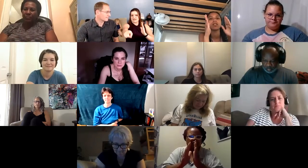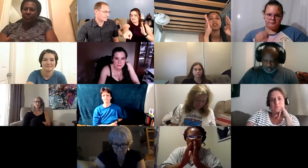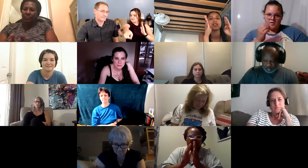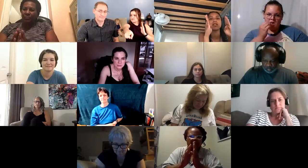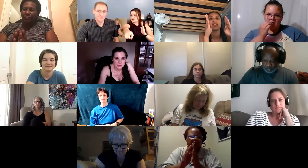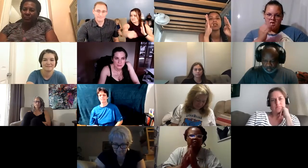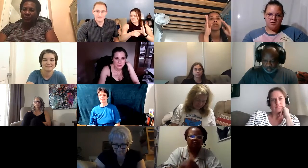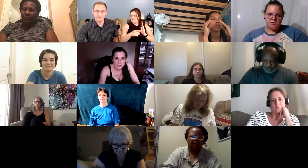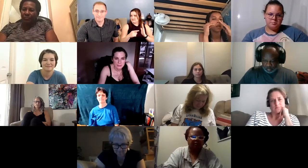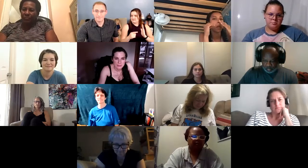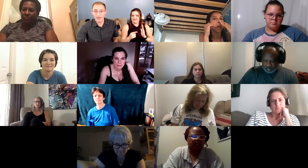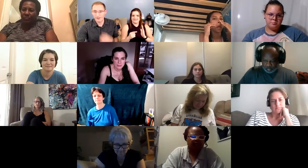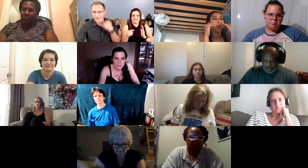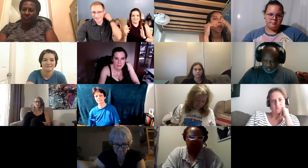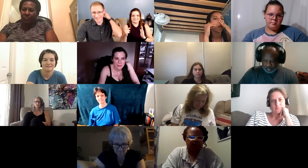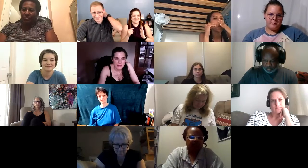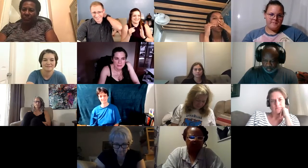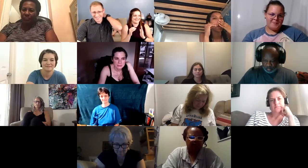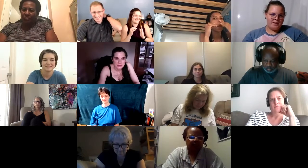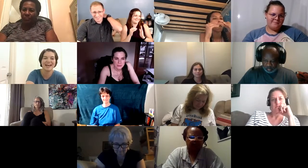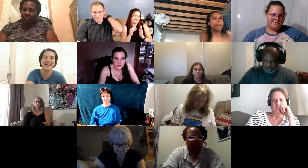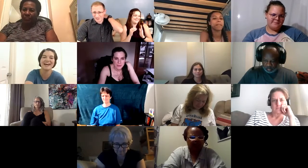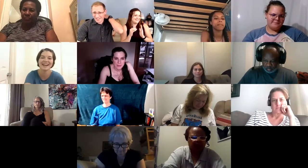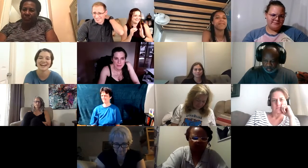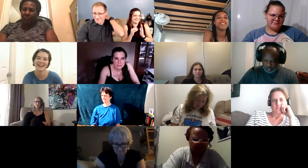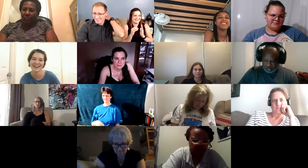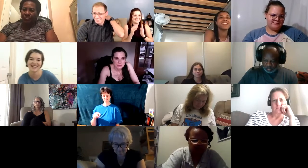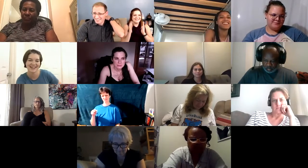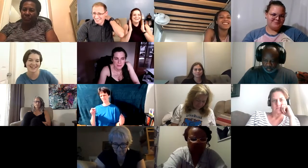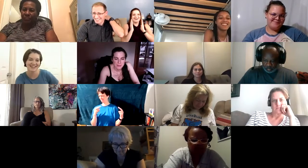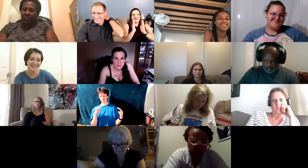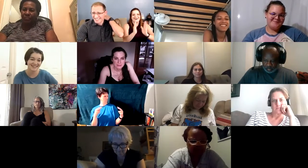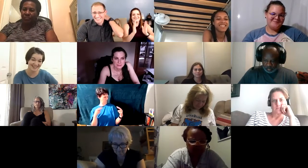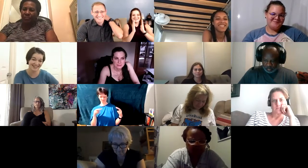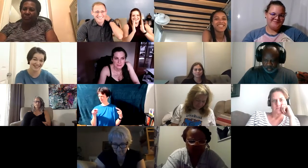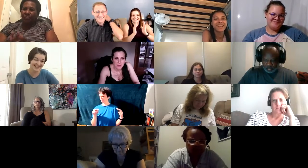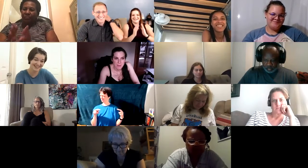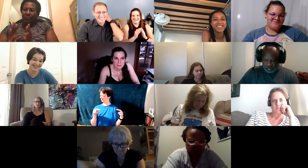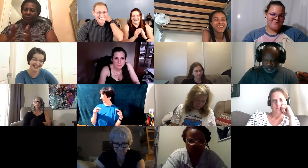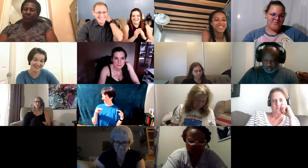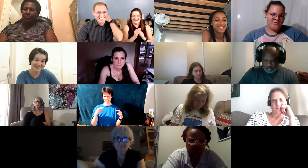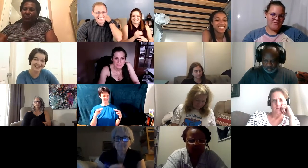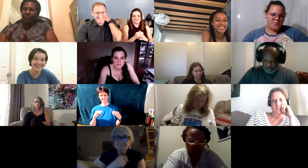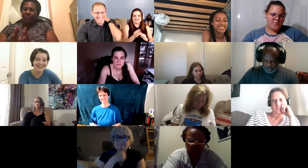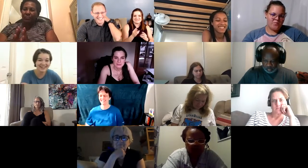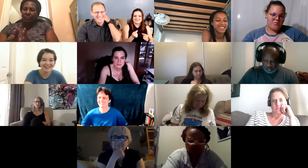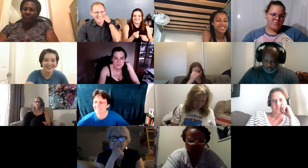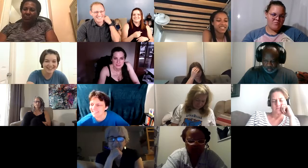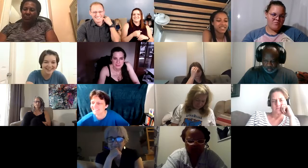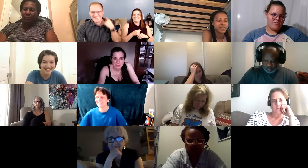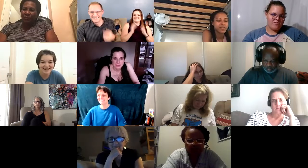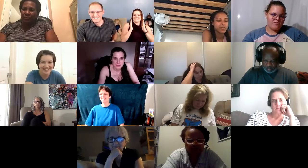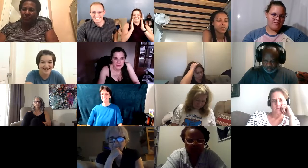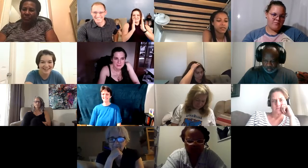It was asked. That's what I'm saying. Oh, I'm like, that's not a four handshake. Hallway, yeah. What are you